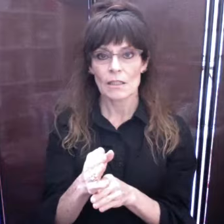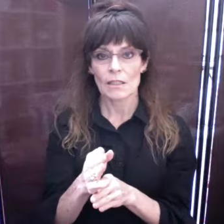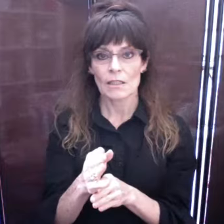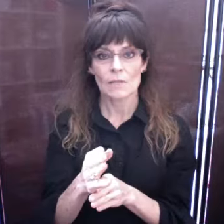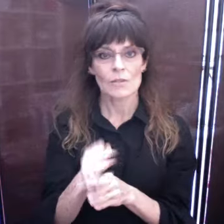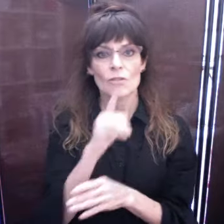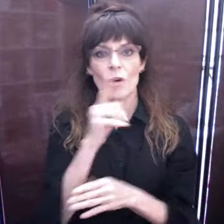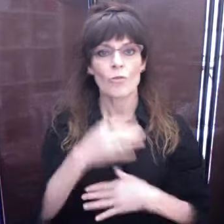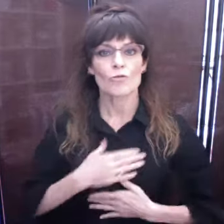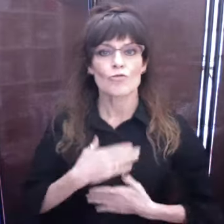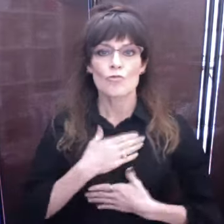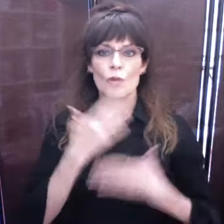that.